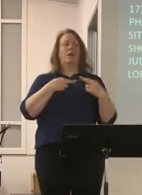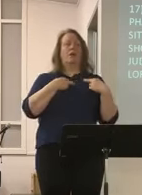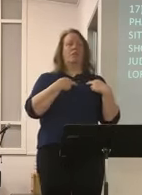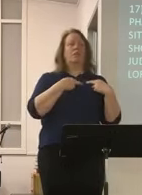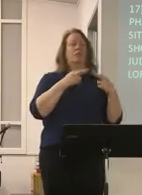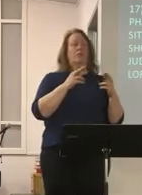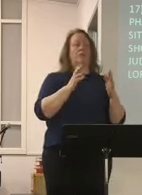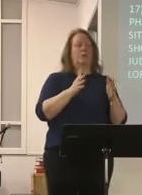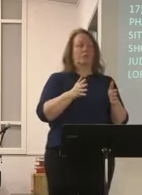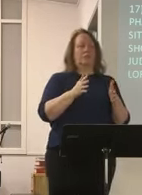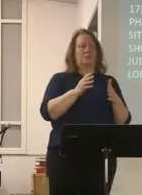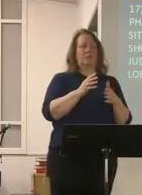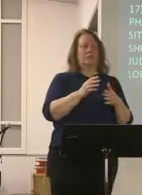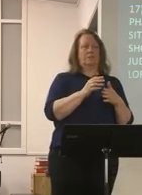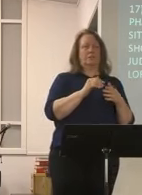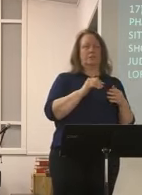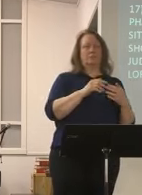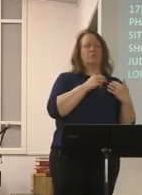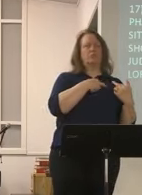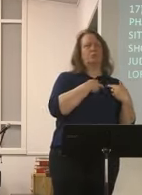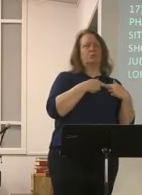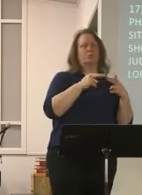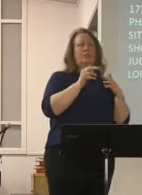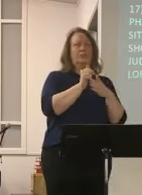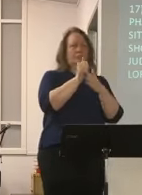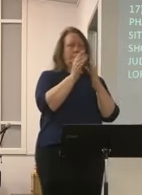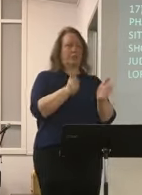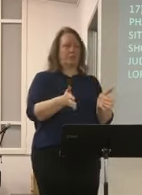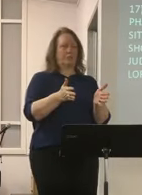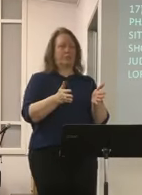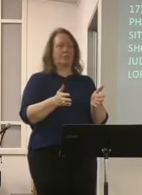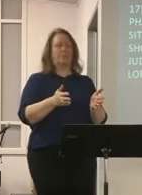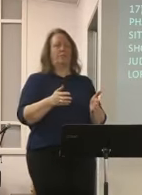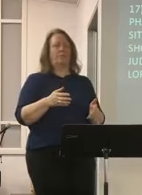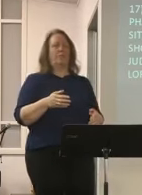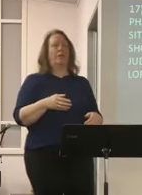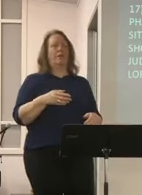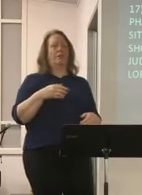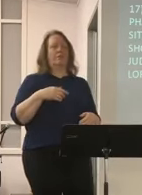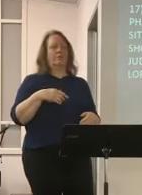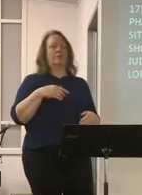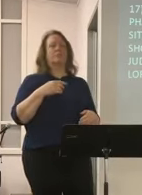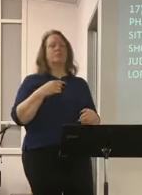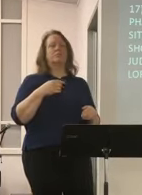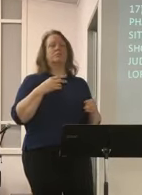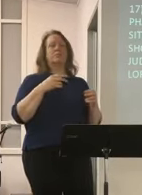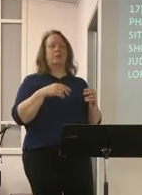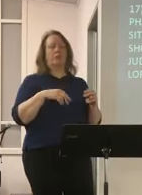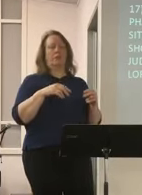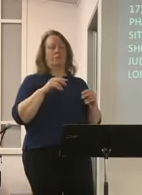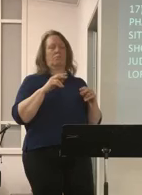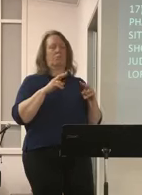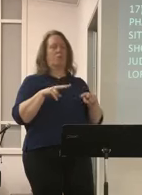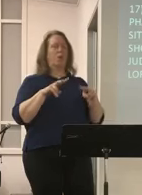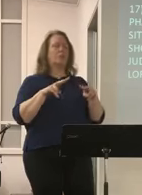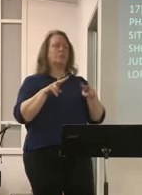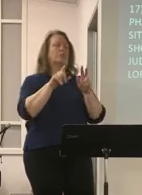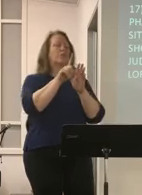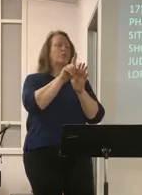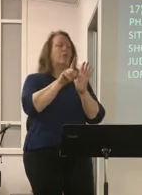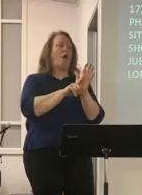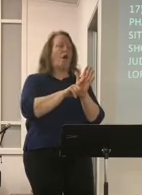consider themselves the people who watch over the law. And so they're